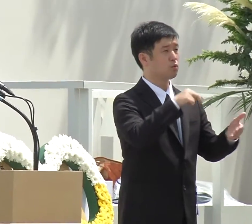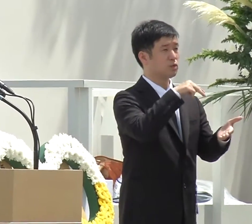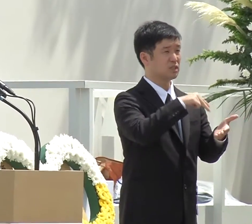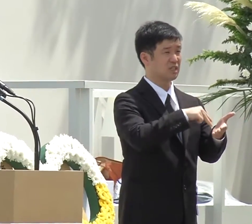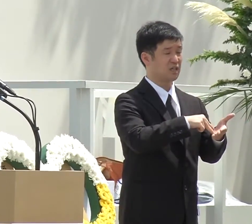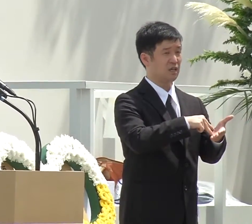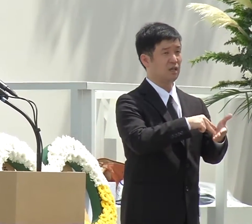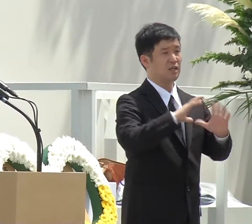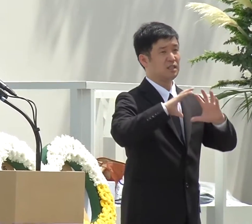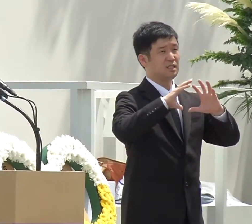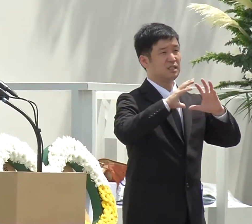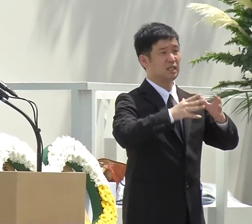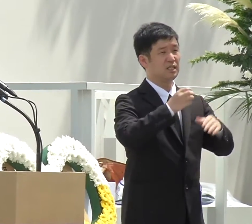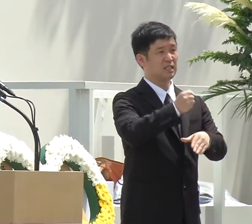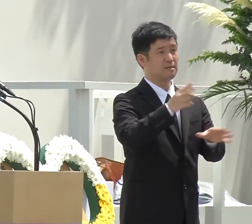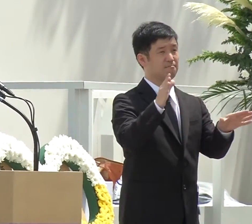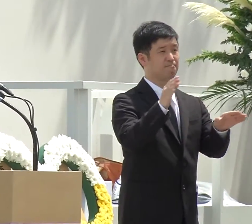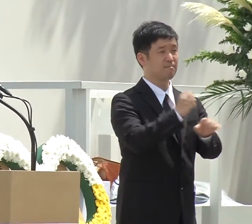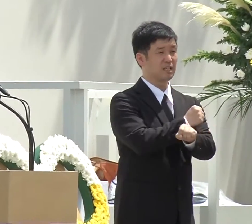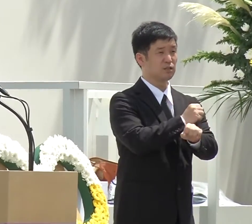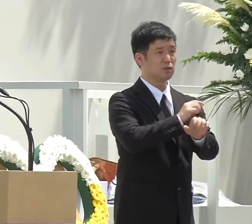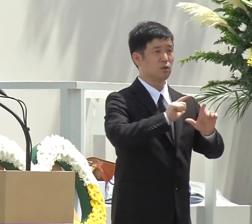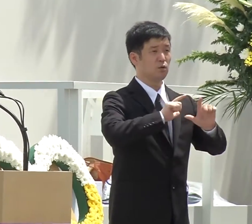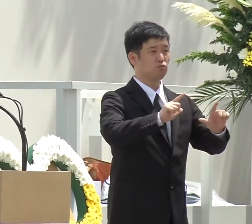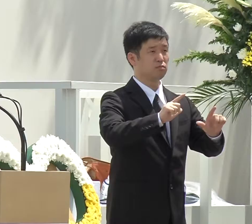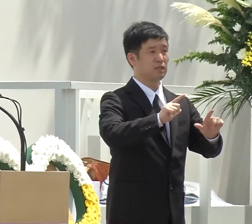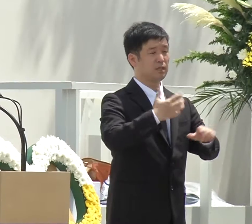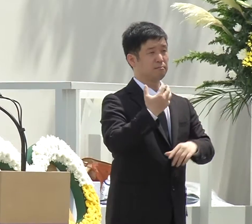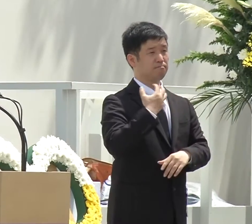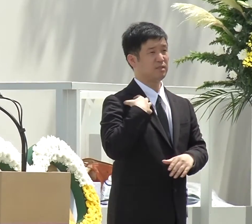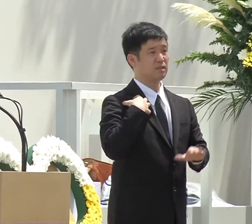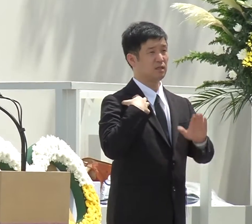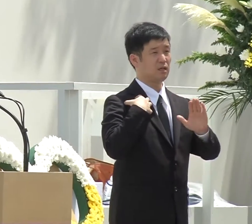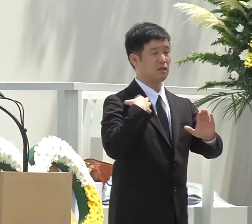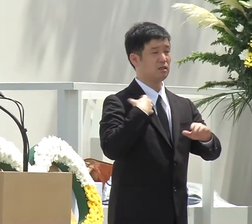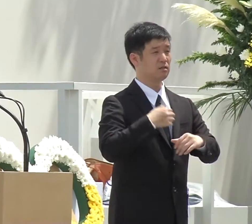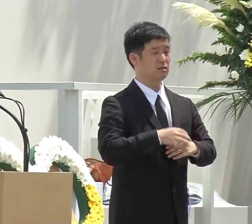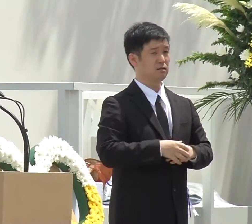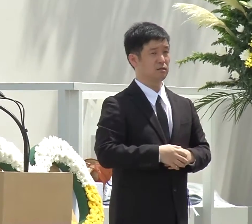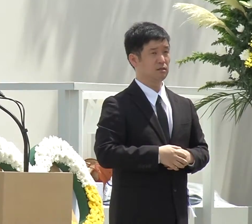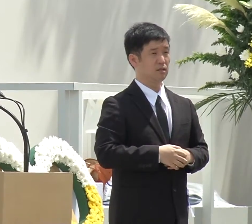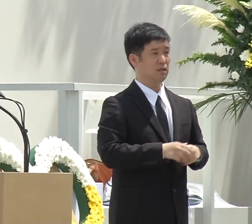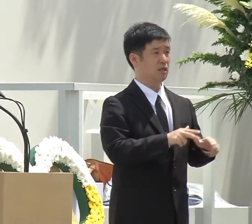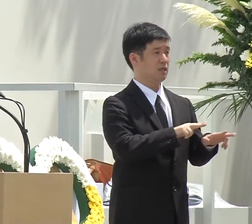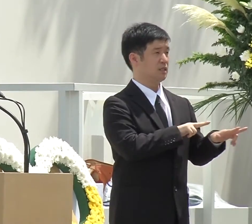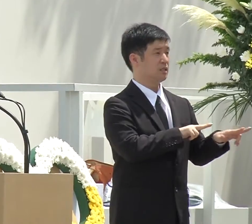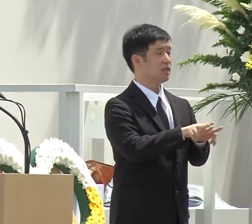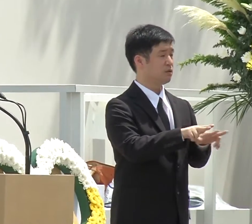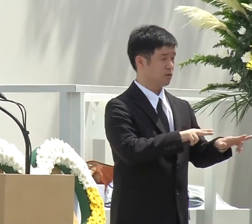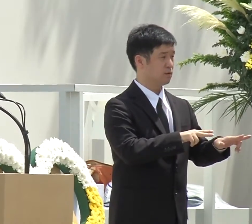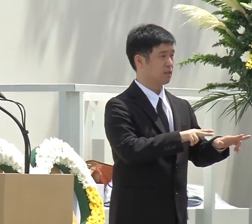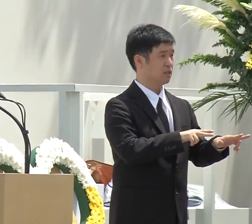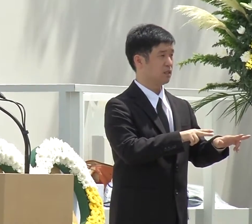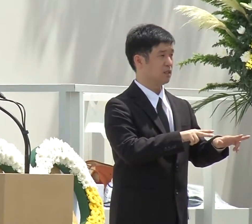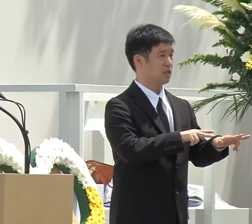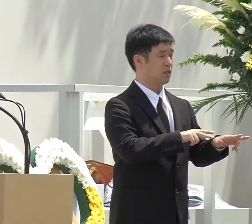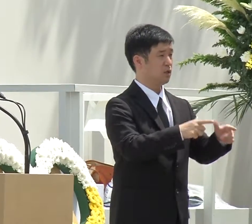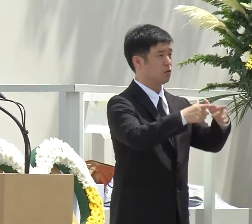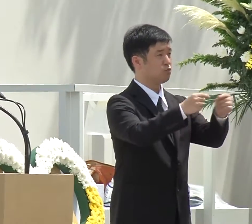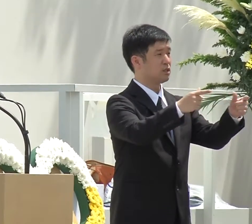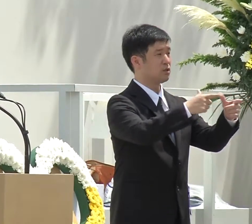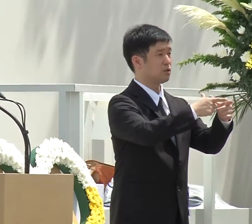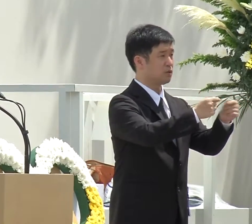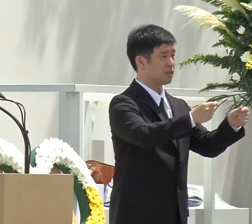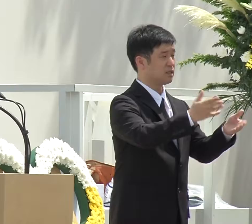experienced nuclear war, Japan is in a position to appeal to the world for nuclear abolition. I strongly